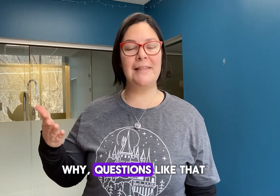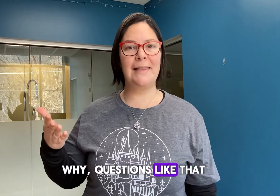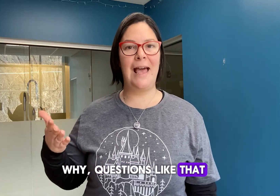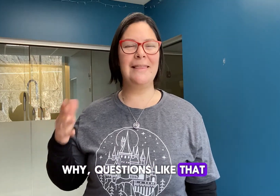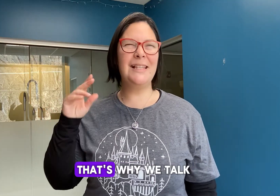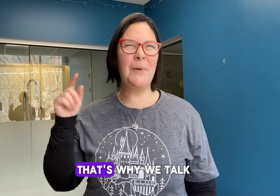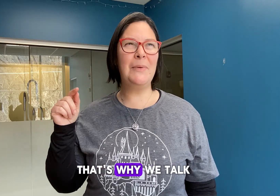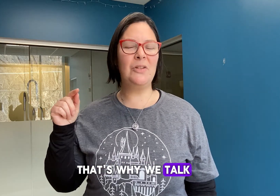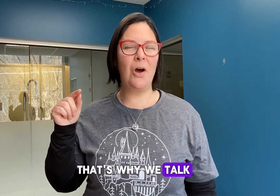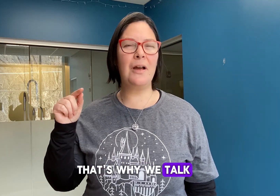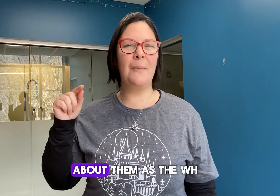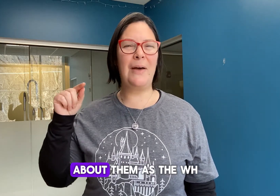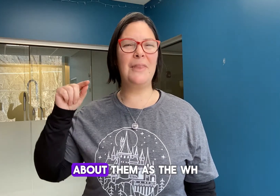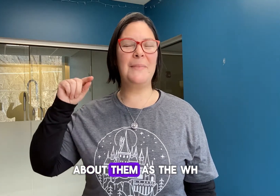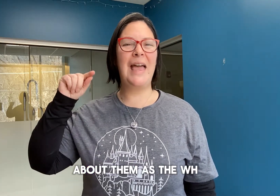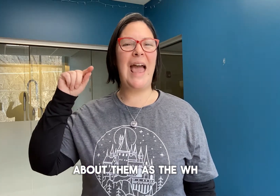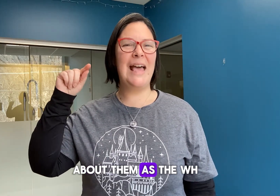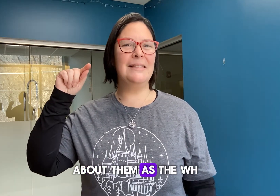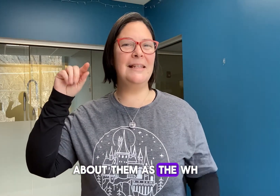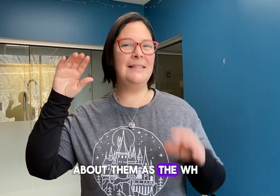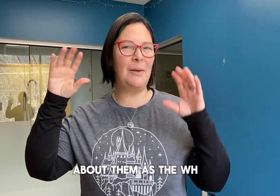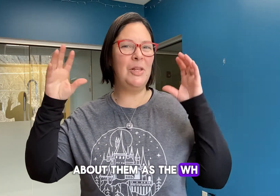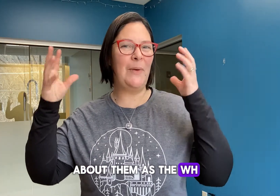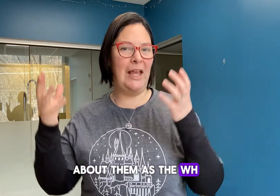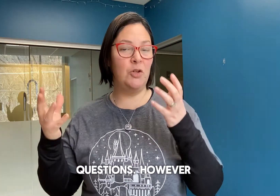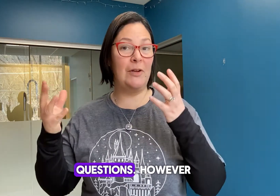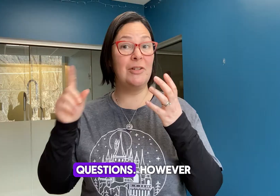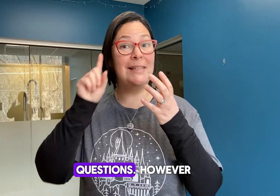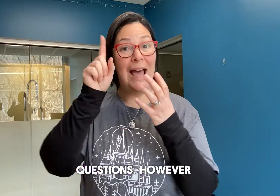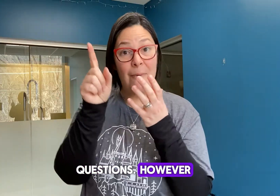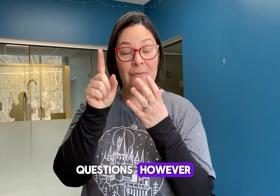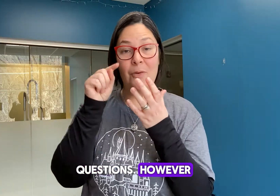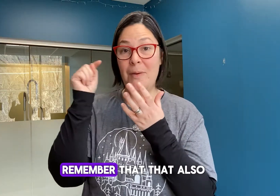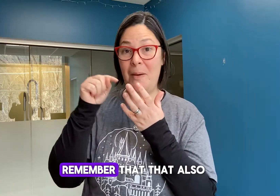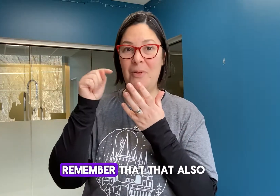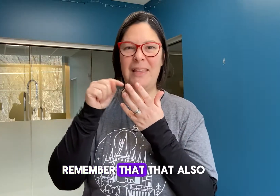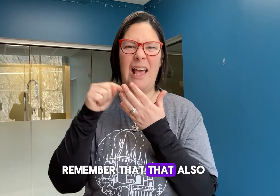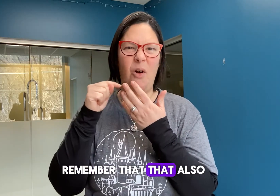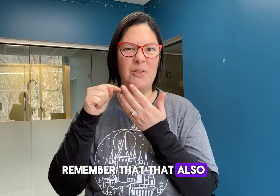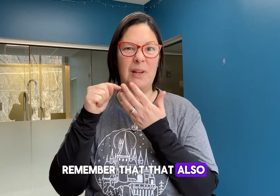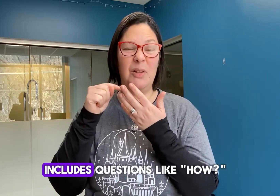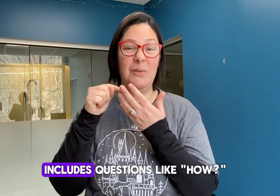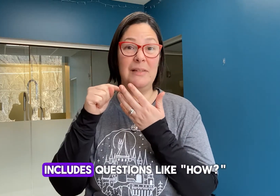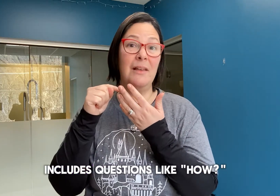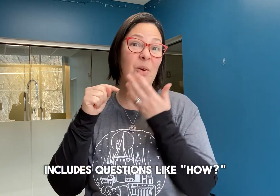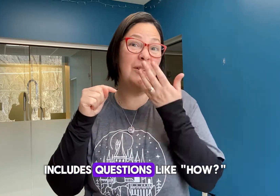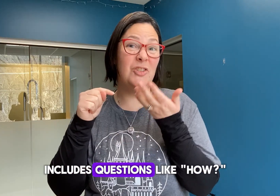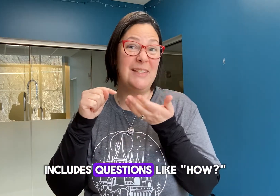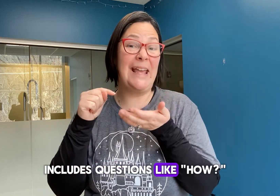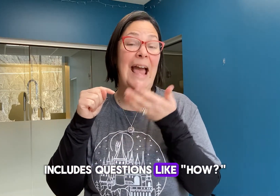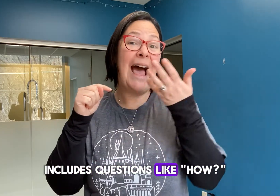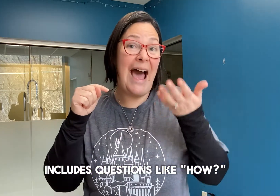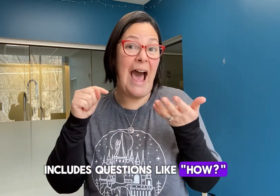that. That's why we talk about them as the WH questions. However, remember that that also includes questions like how.